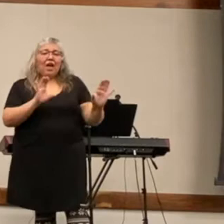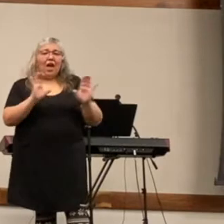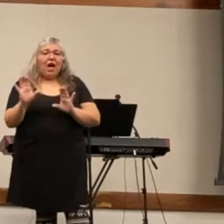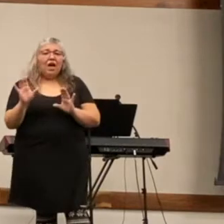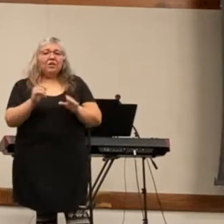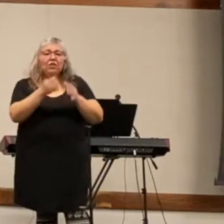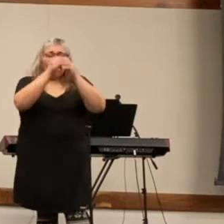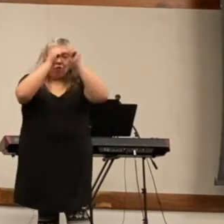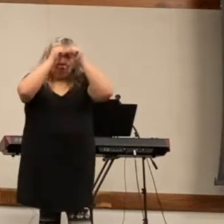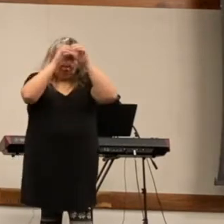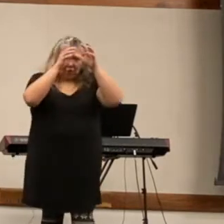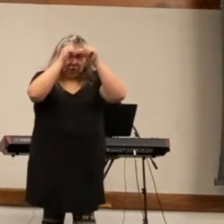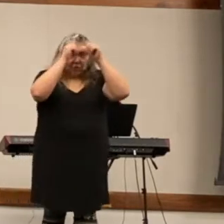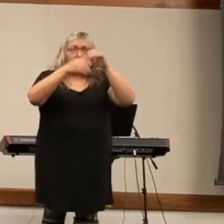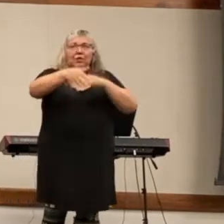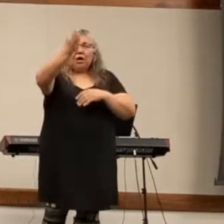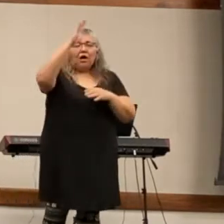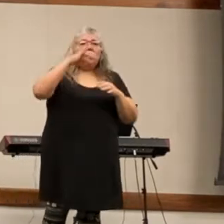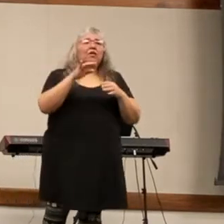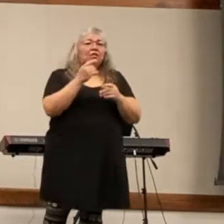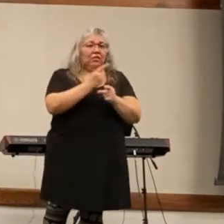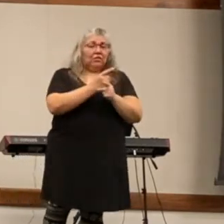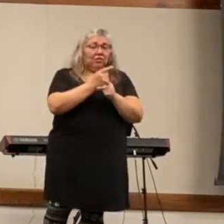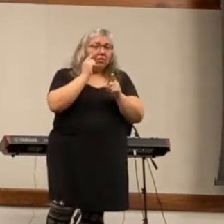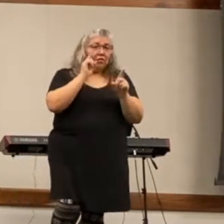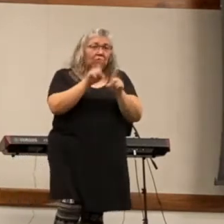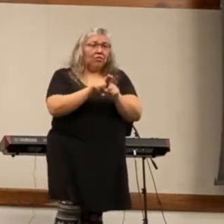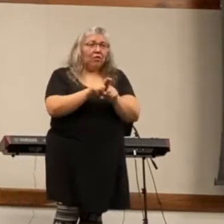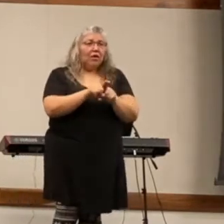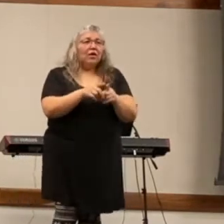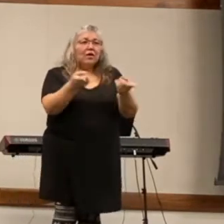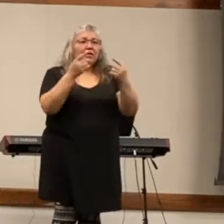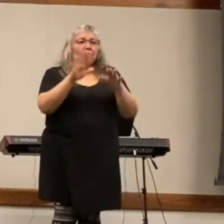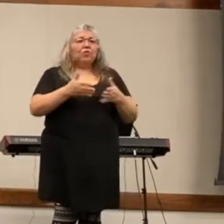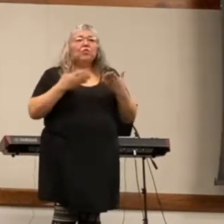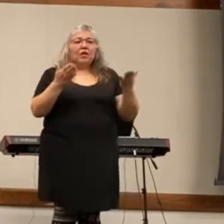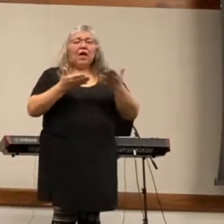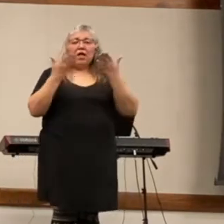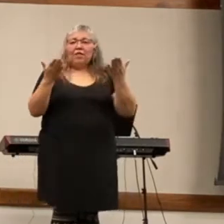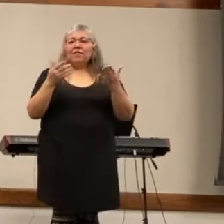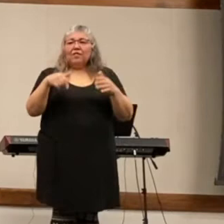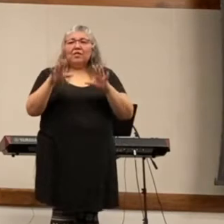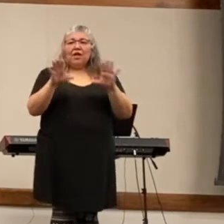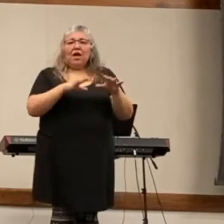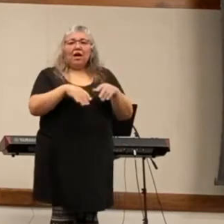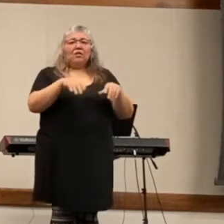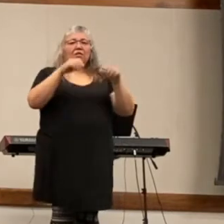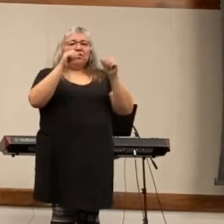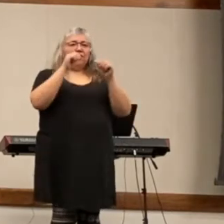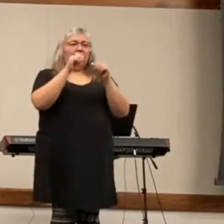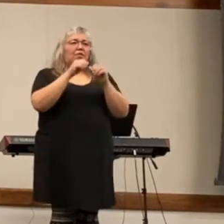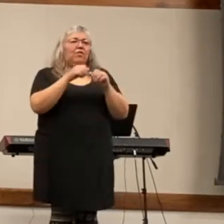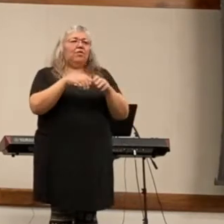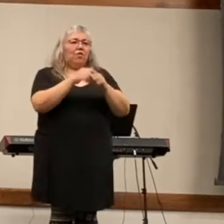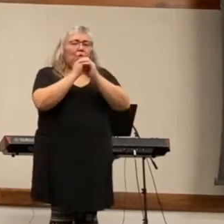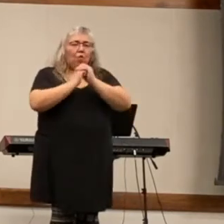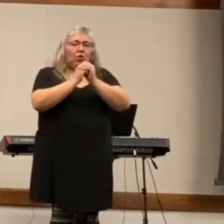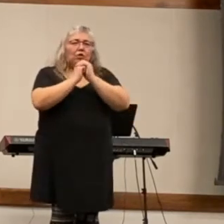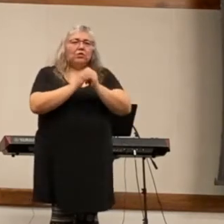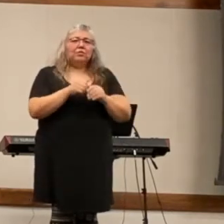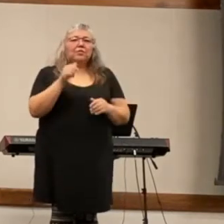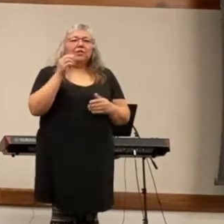to God. Don't you agree? Yeah. When he comes to your tithes and your offering, it's an act of worship to God. This means that